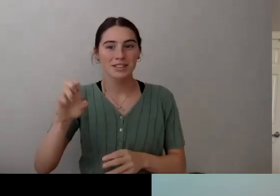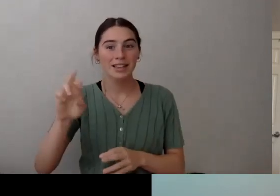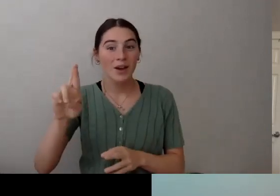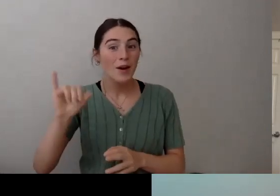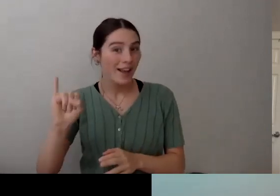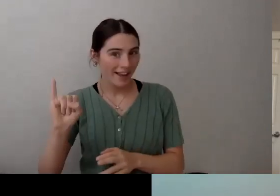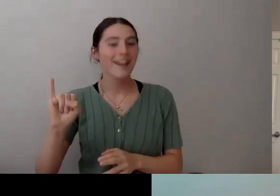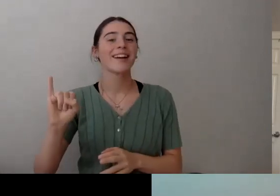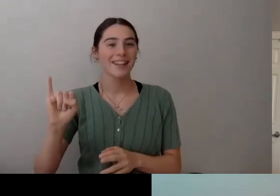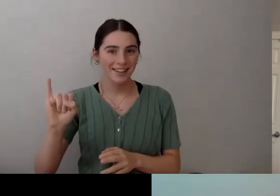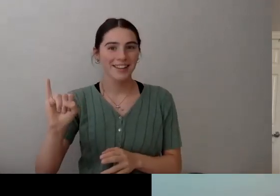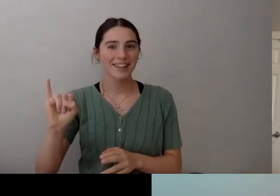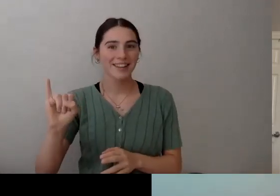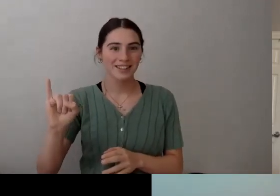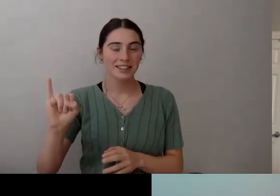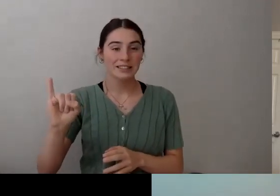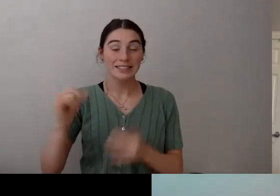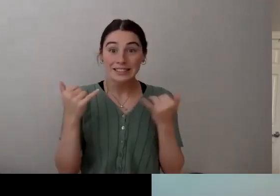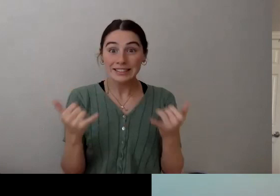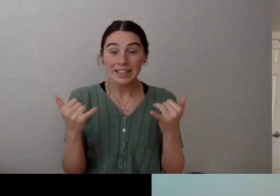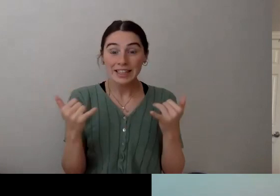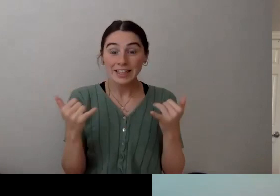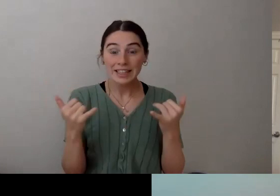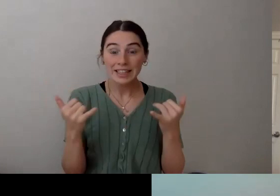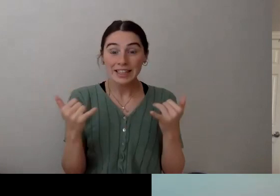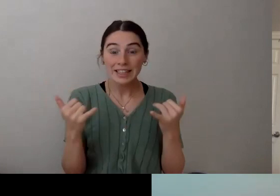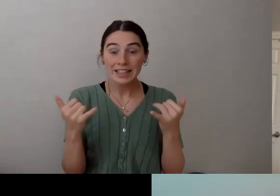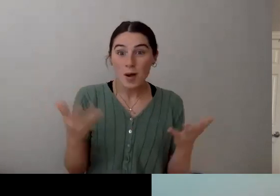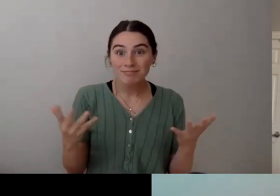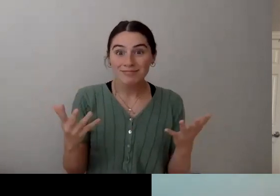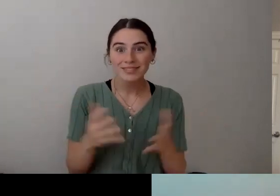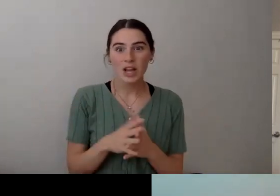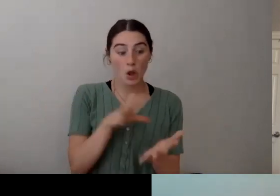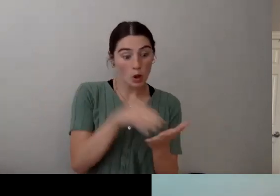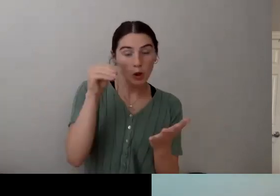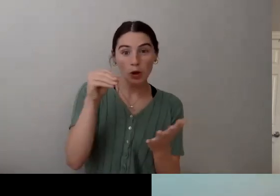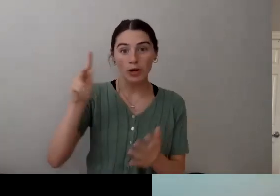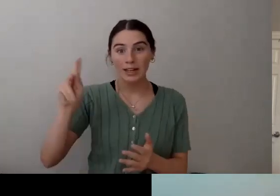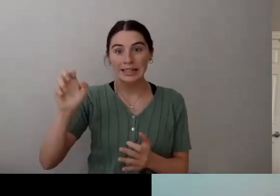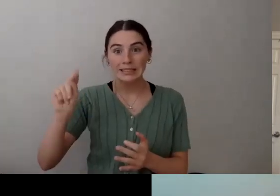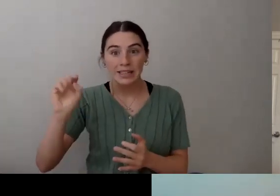And today we're going to be learning how to do some keto recipes.